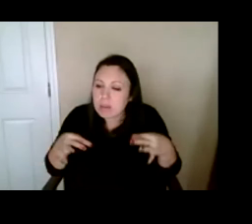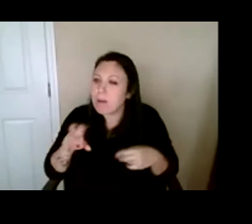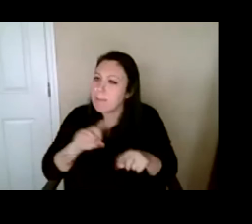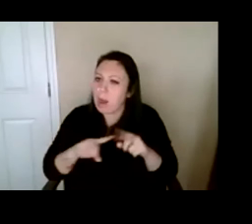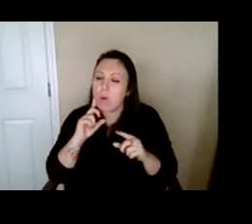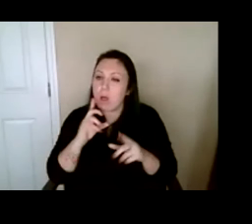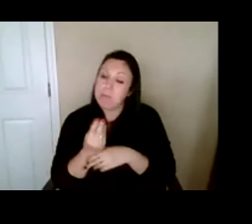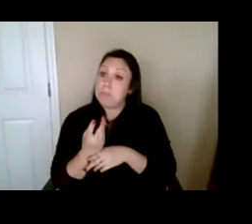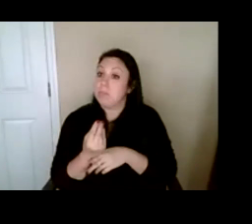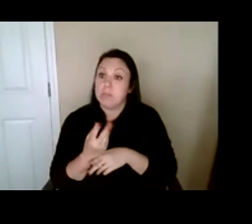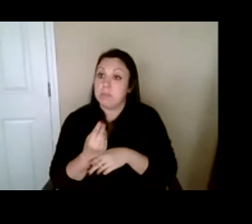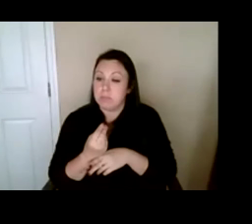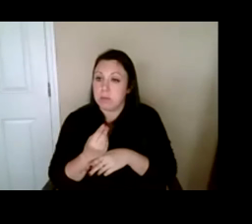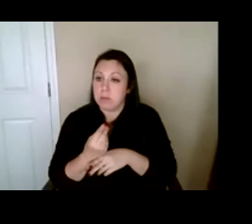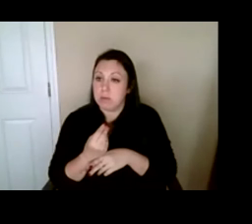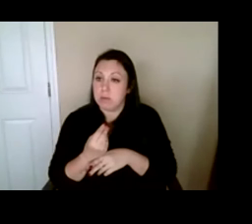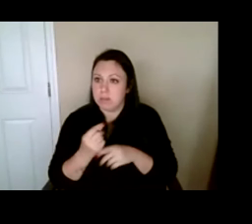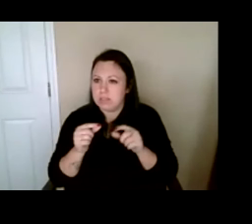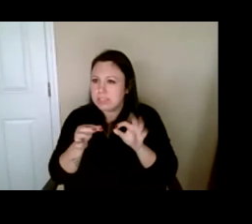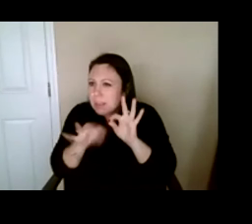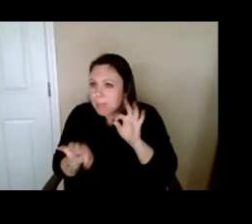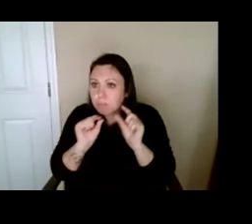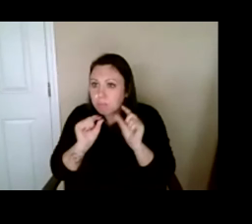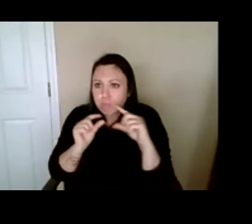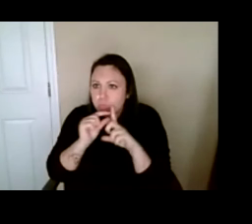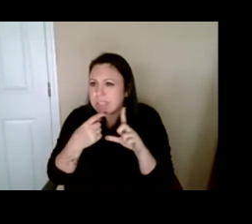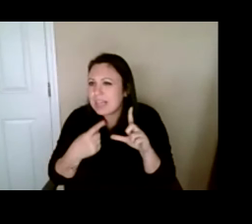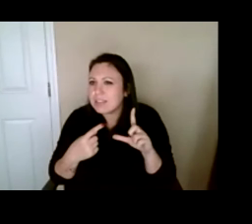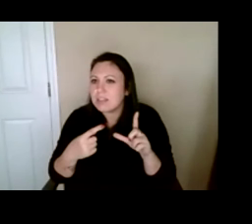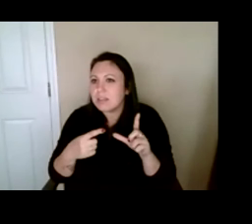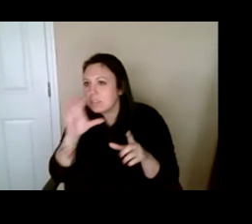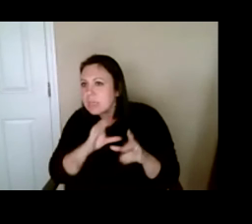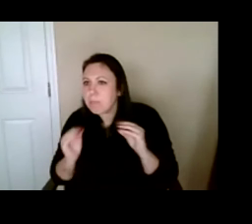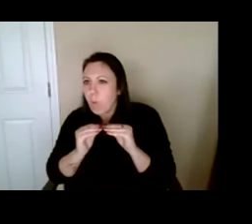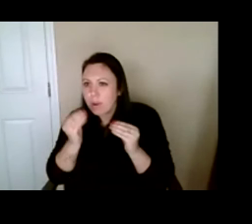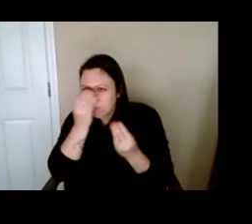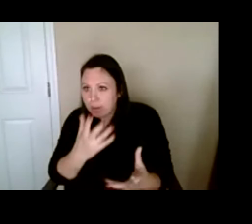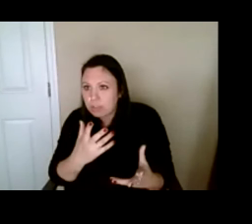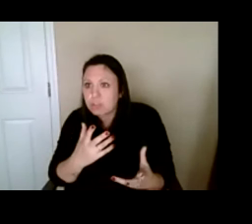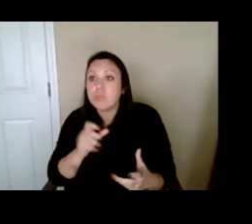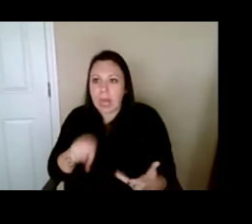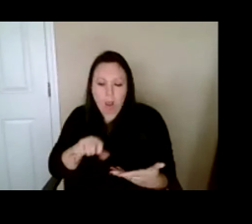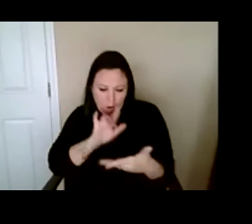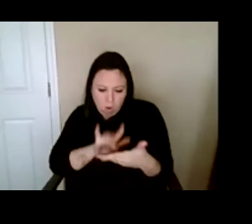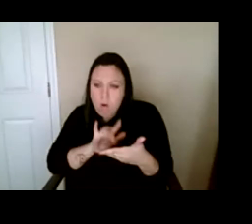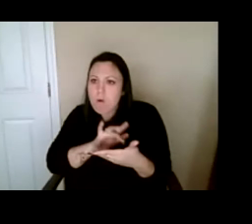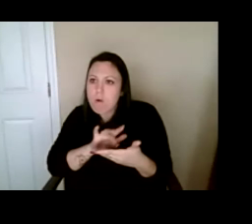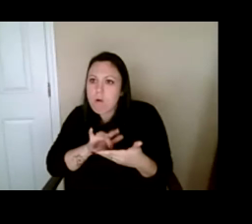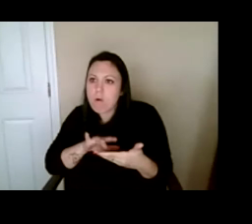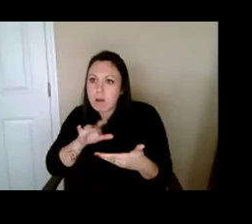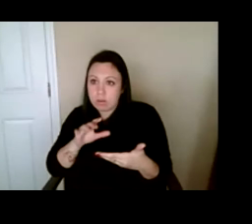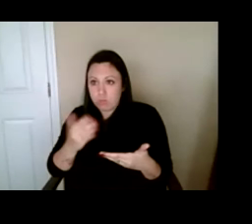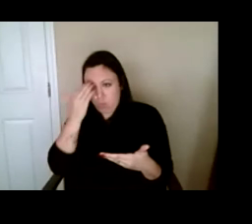attention and ask you to seek additional information. So at least you're aware of the weather that is approaching.